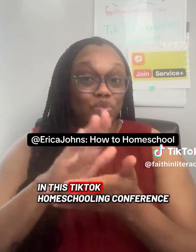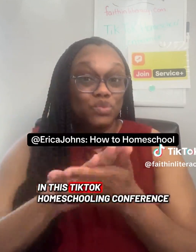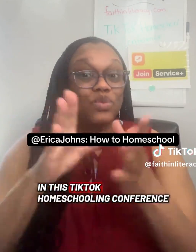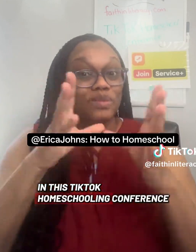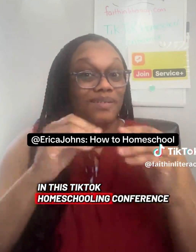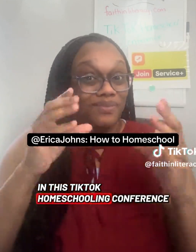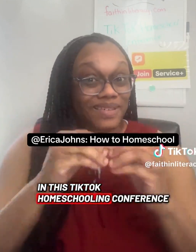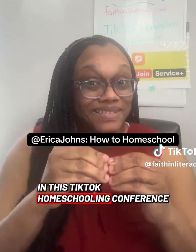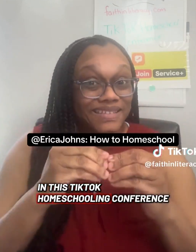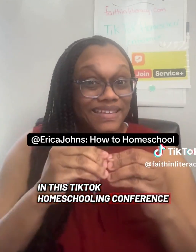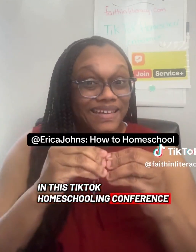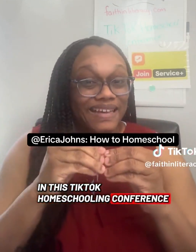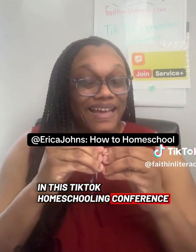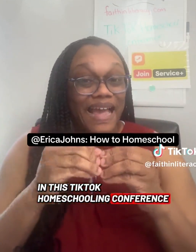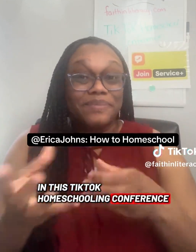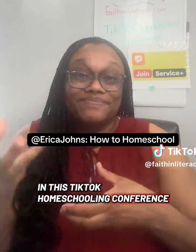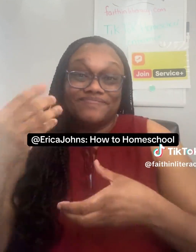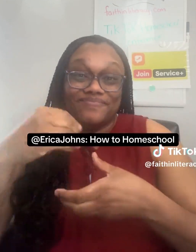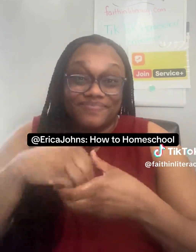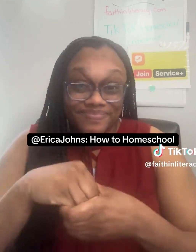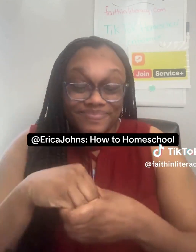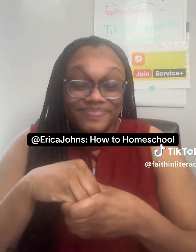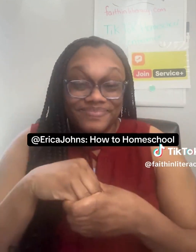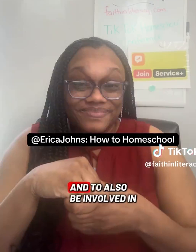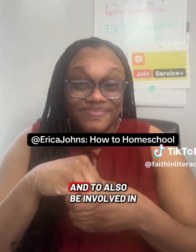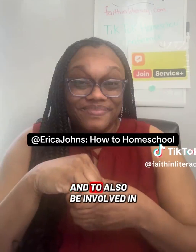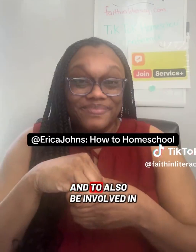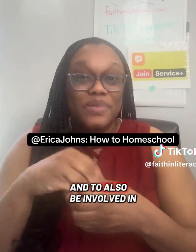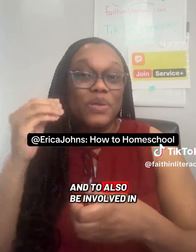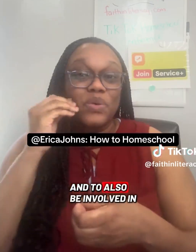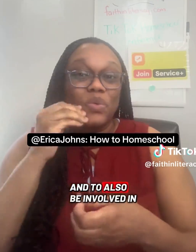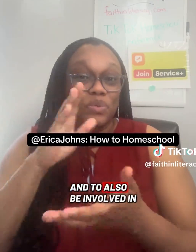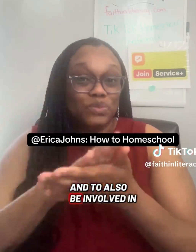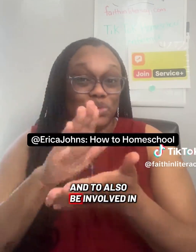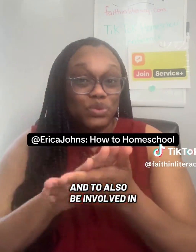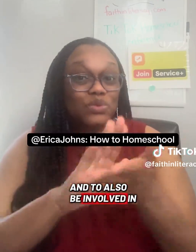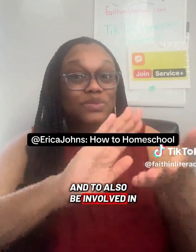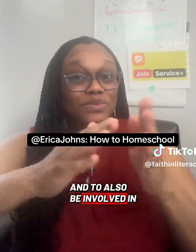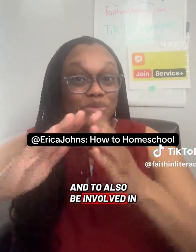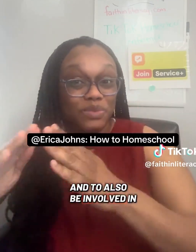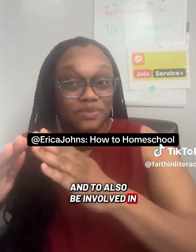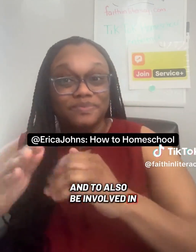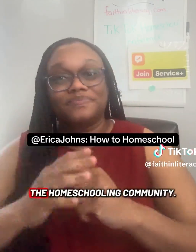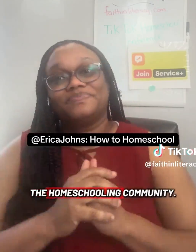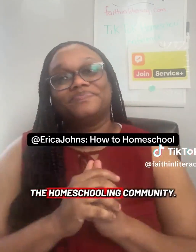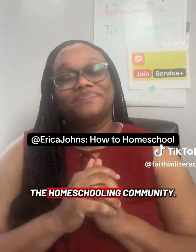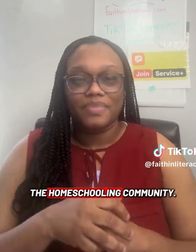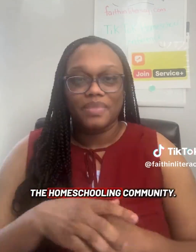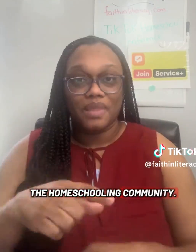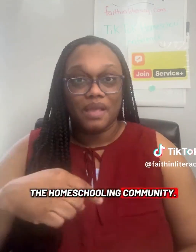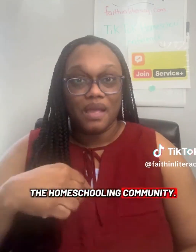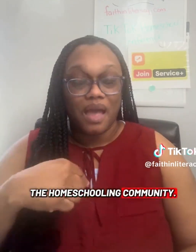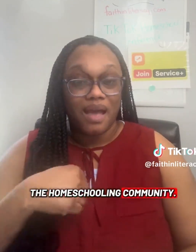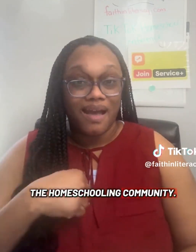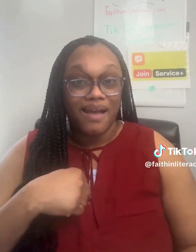TikTok homeschooling conference and to also be involved in the homeschooling community.